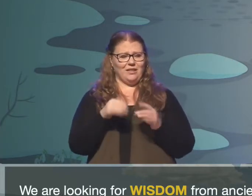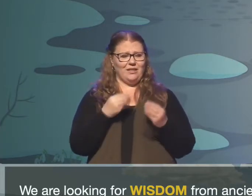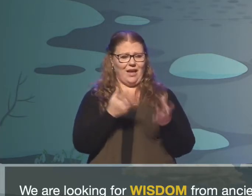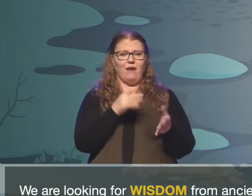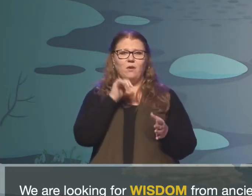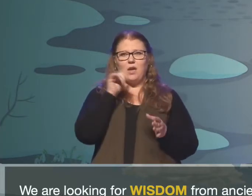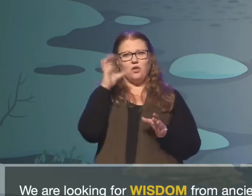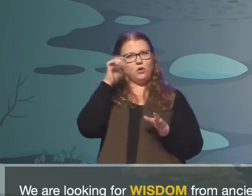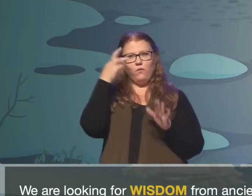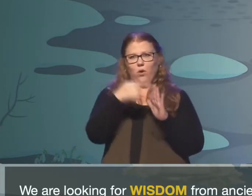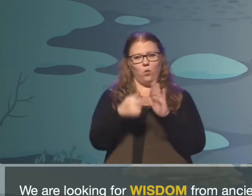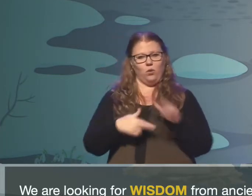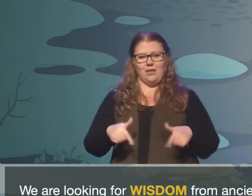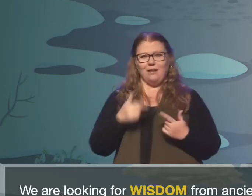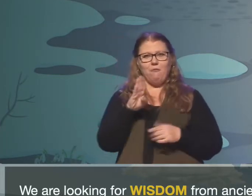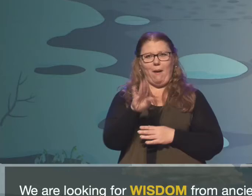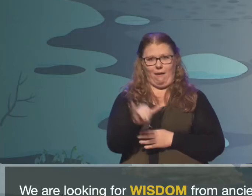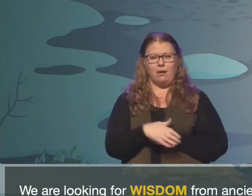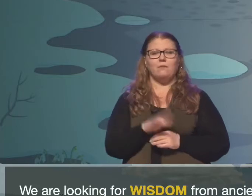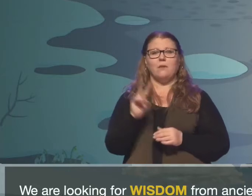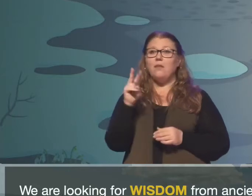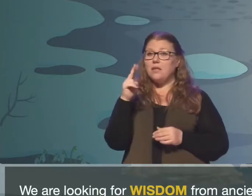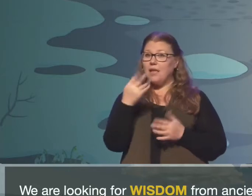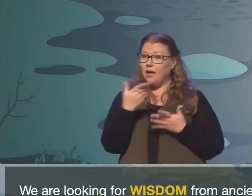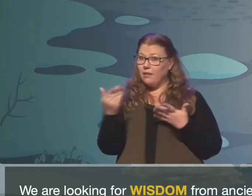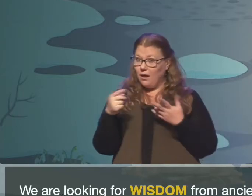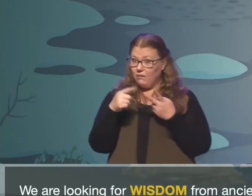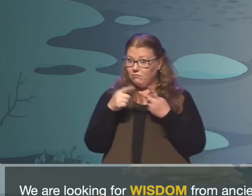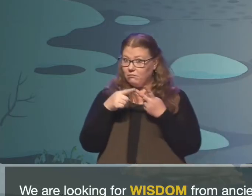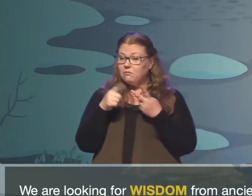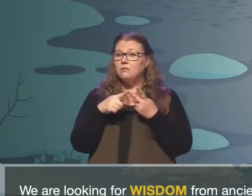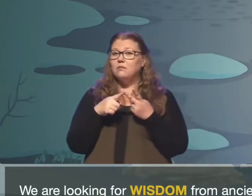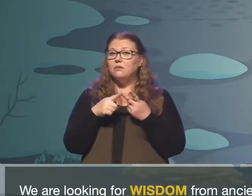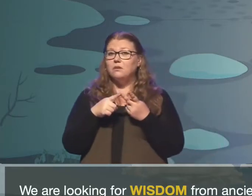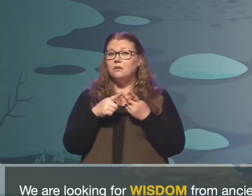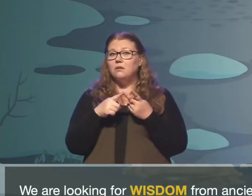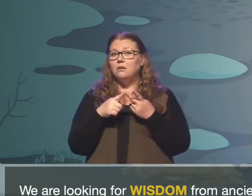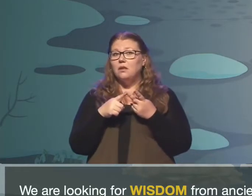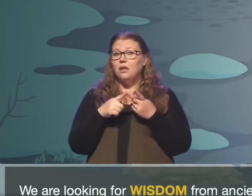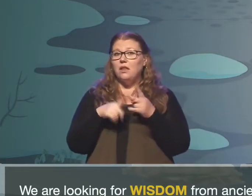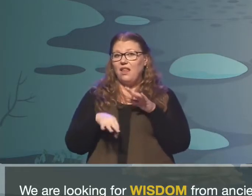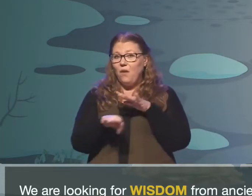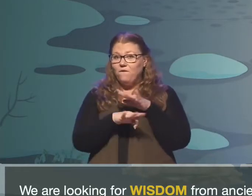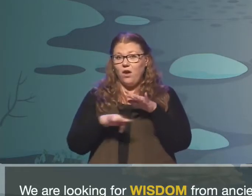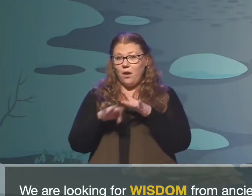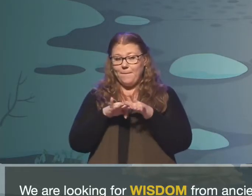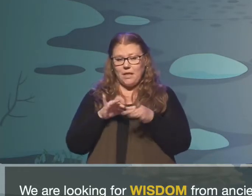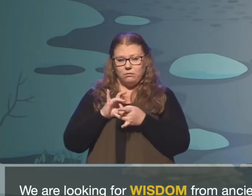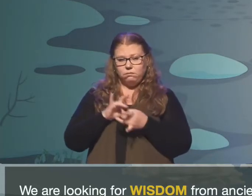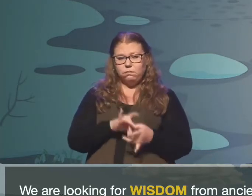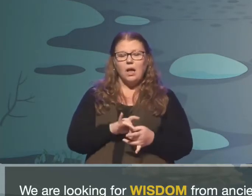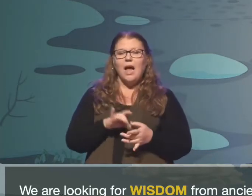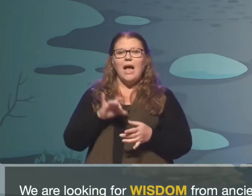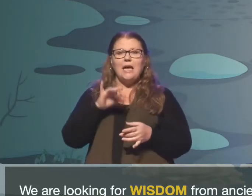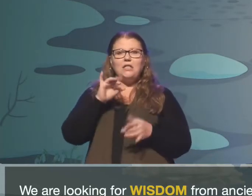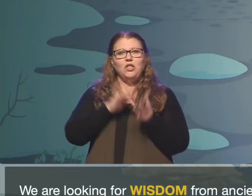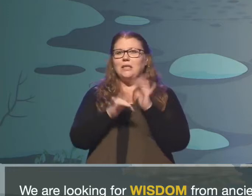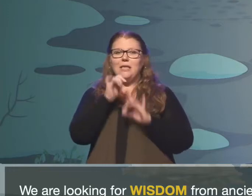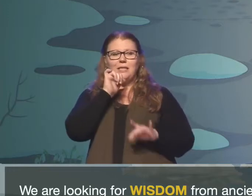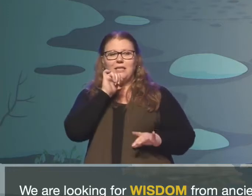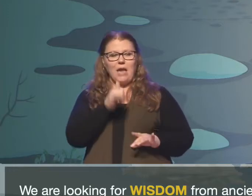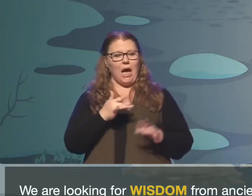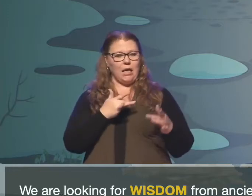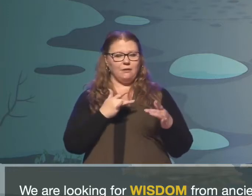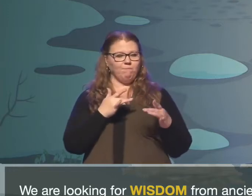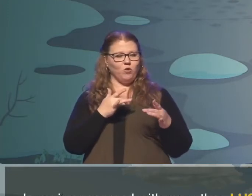for a rule to live by. The second thing I want to say as we jump in here, fundamental groundwork is that Jesus is not simply